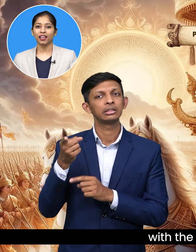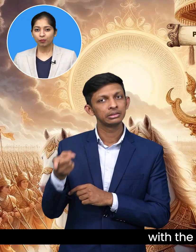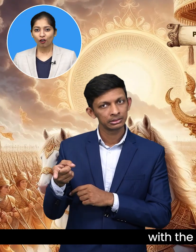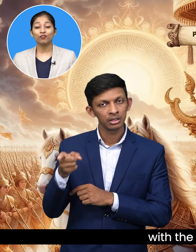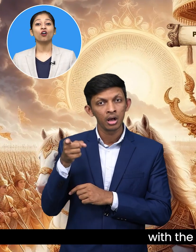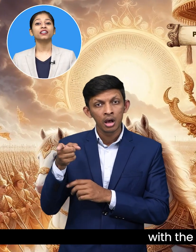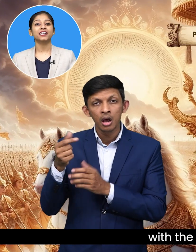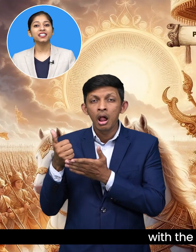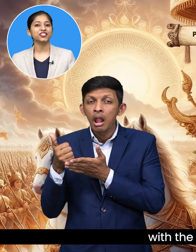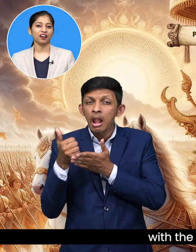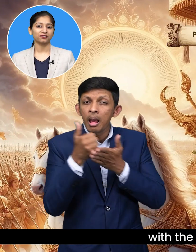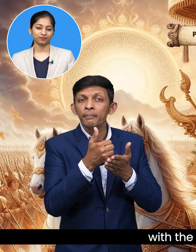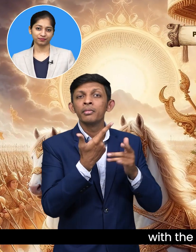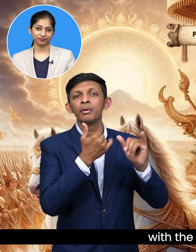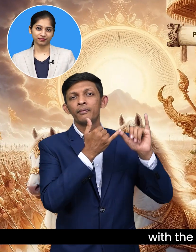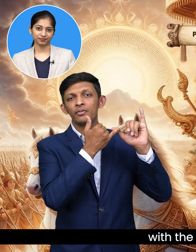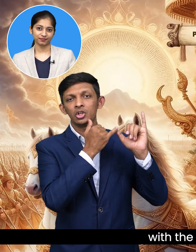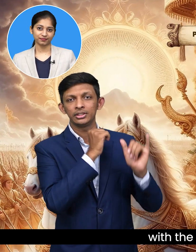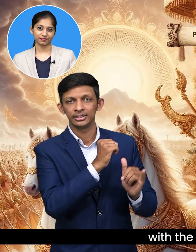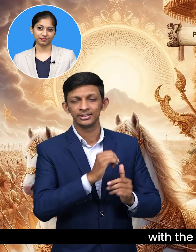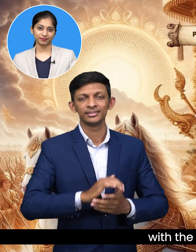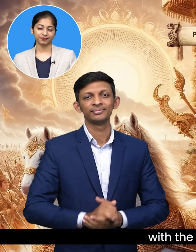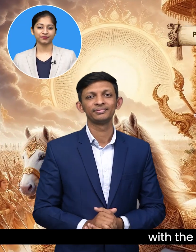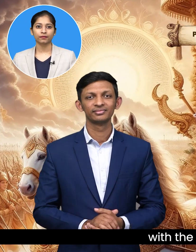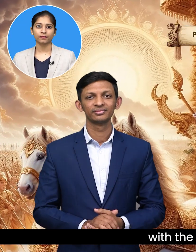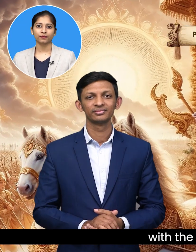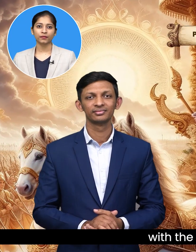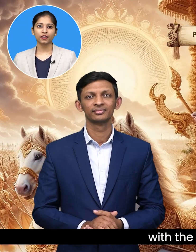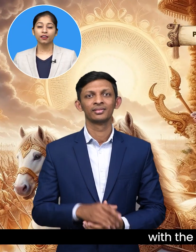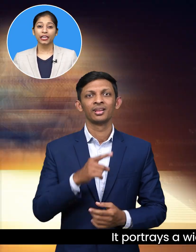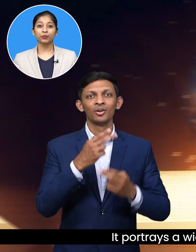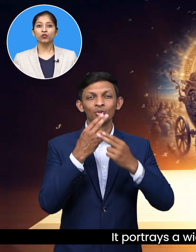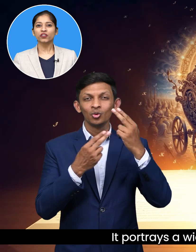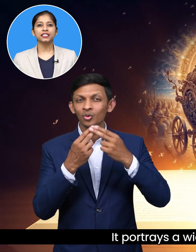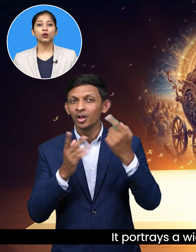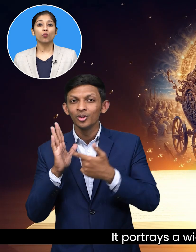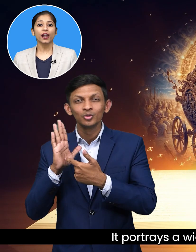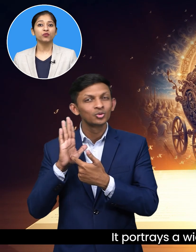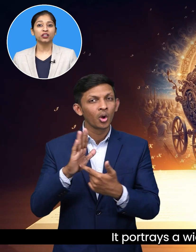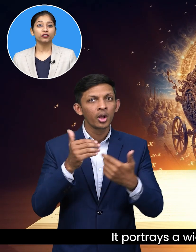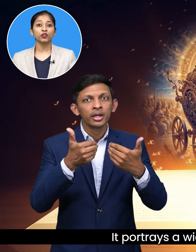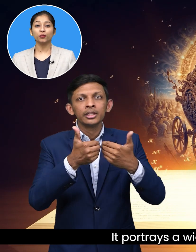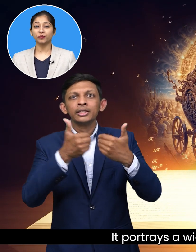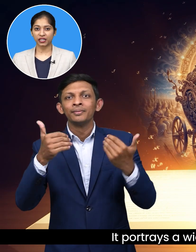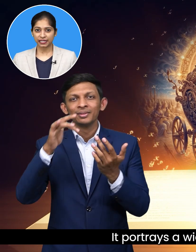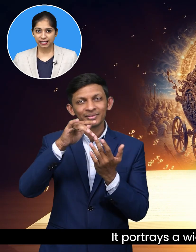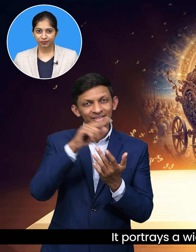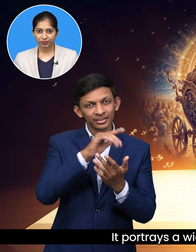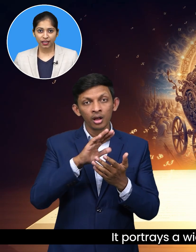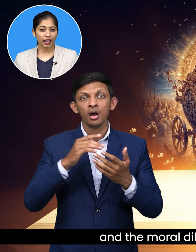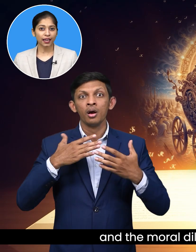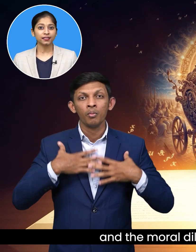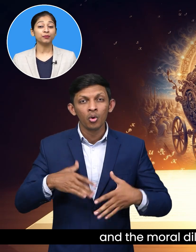with the help of Lord Krishna. It portrays a wide range of human